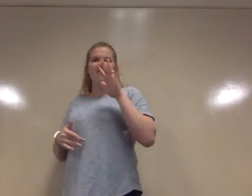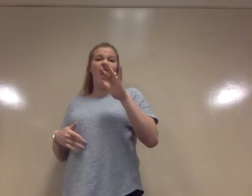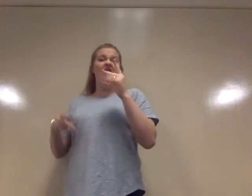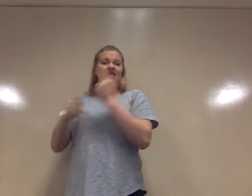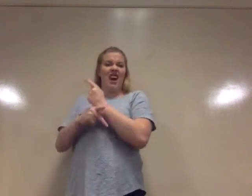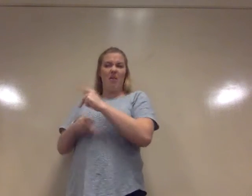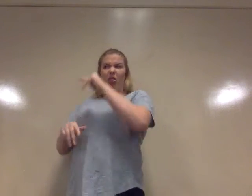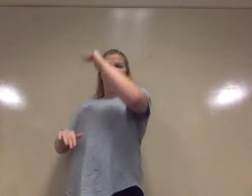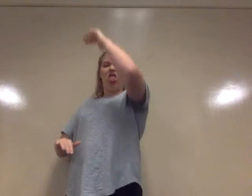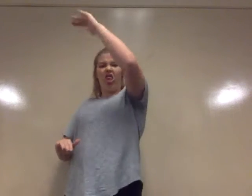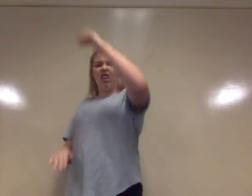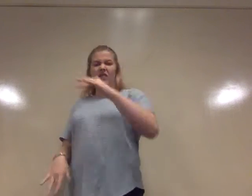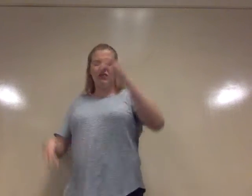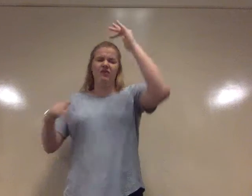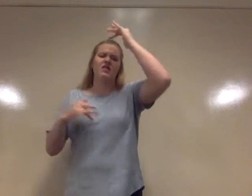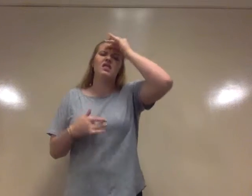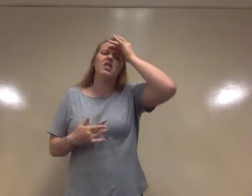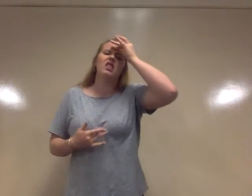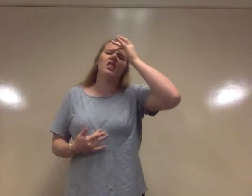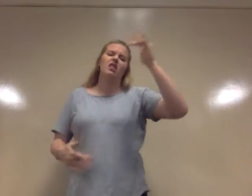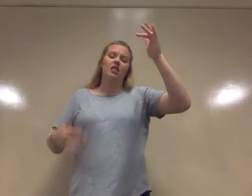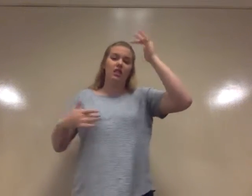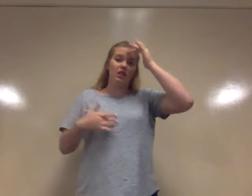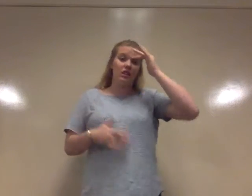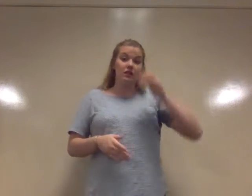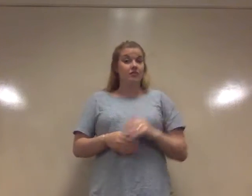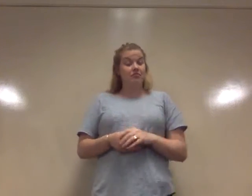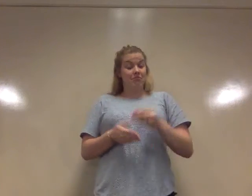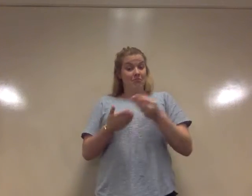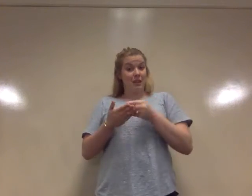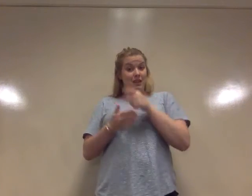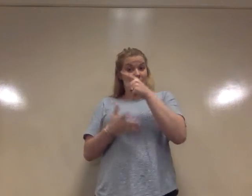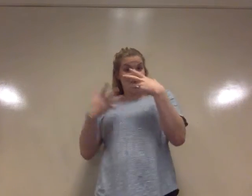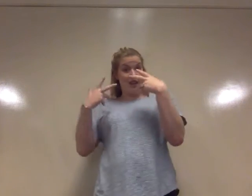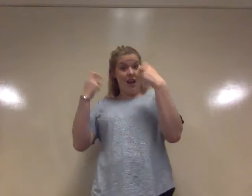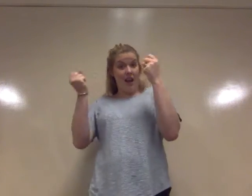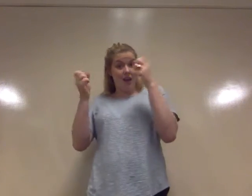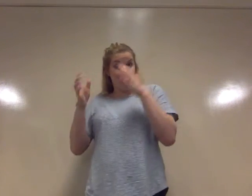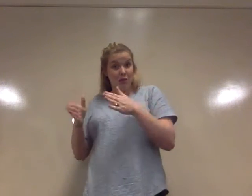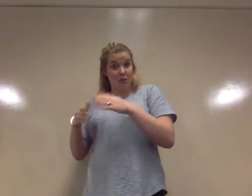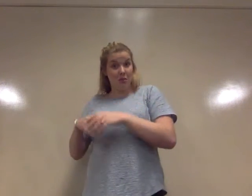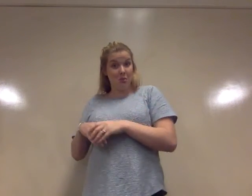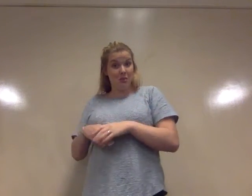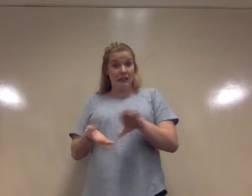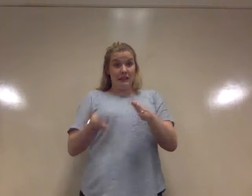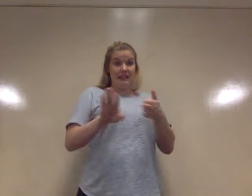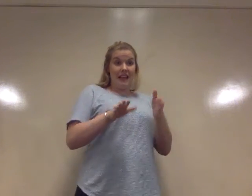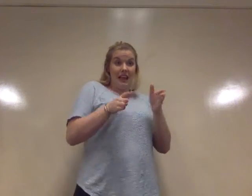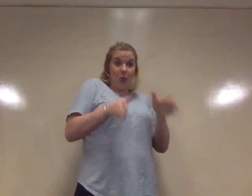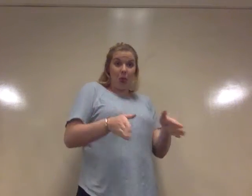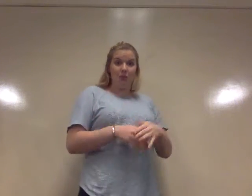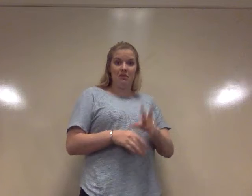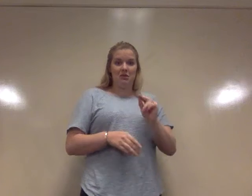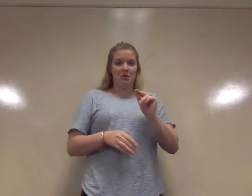ever. You see, there's no money in healthy people, and there's no money in dead people. The money is in the middle. People who are